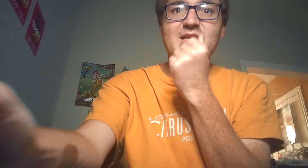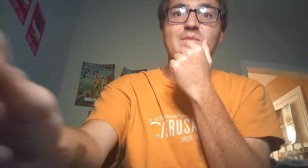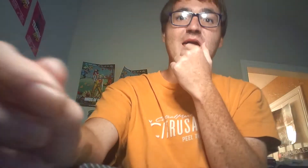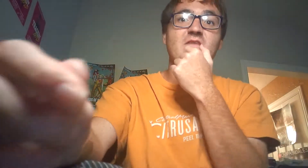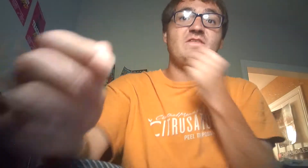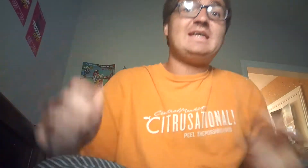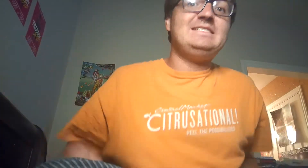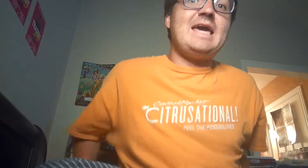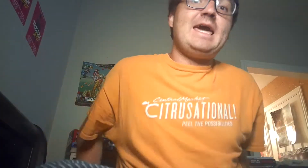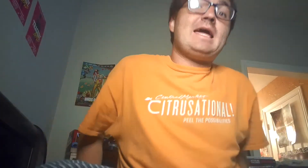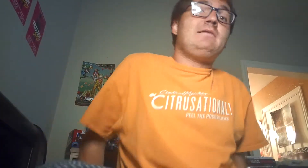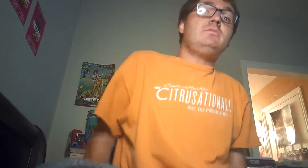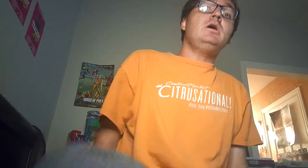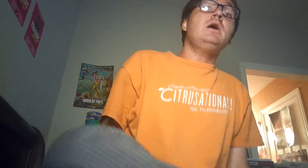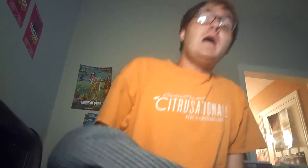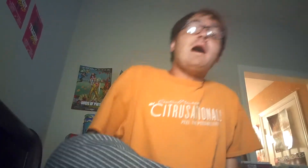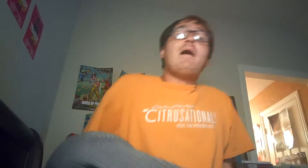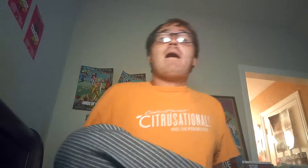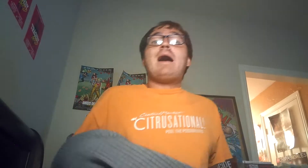MIA for like a day.